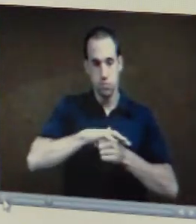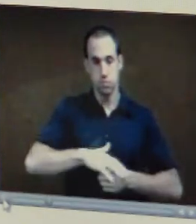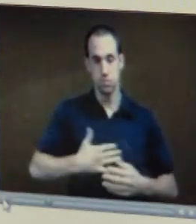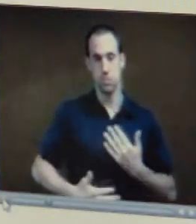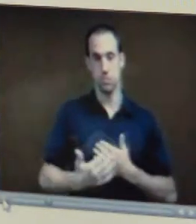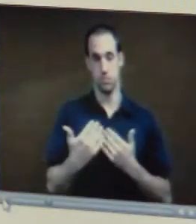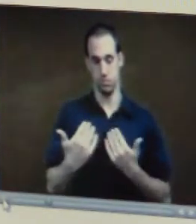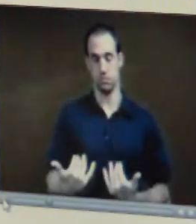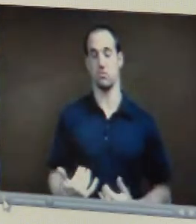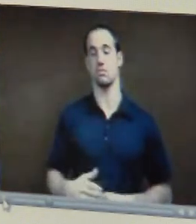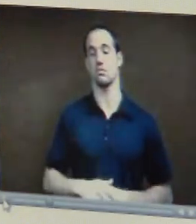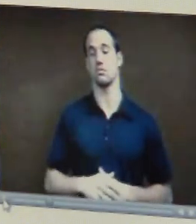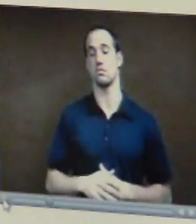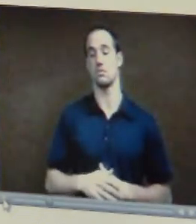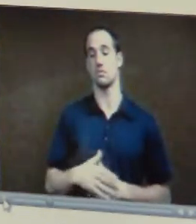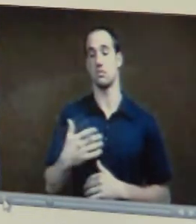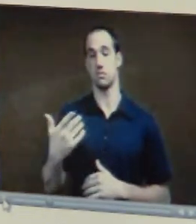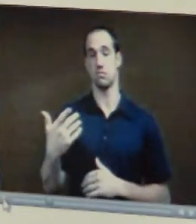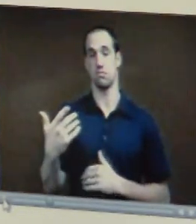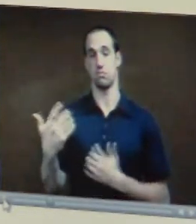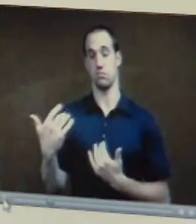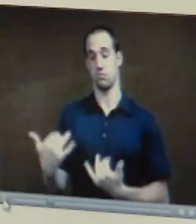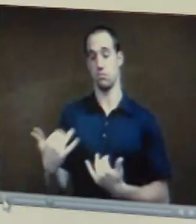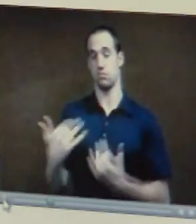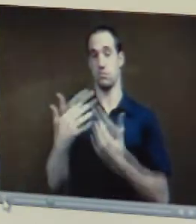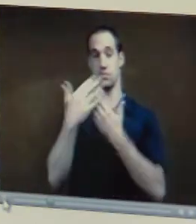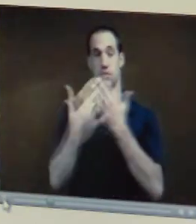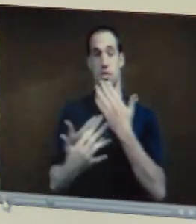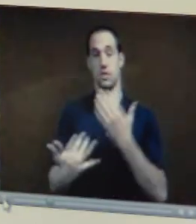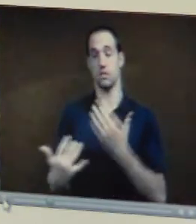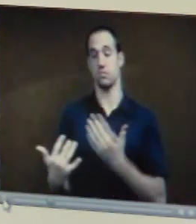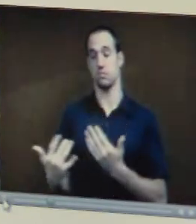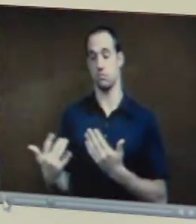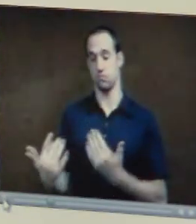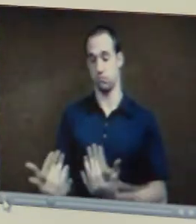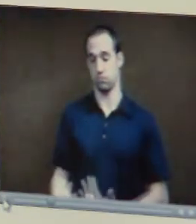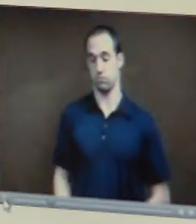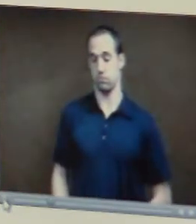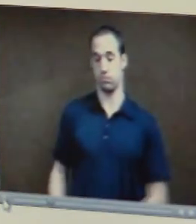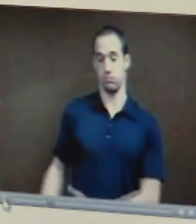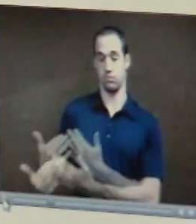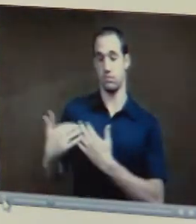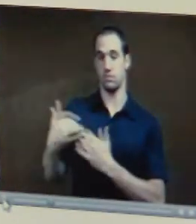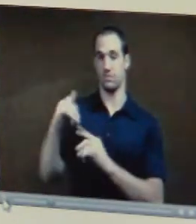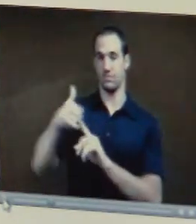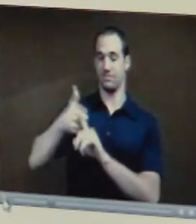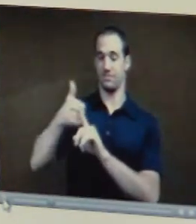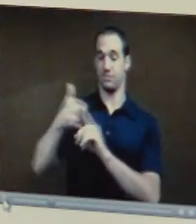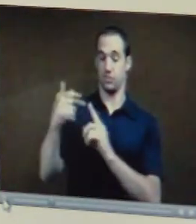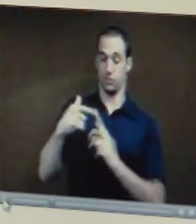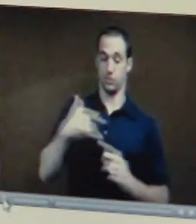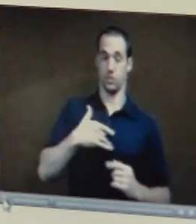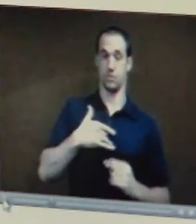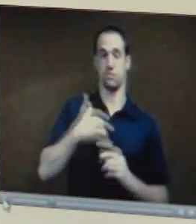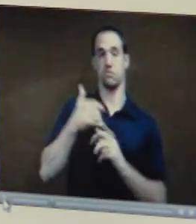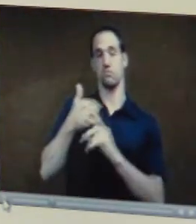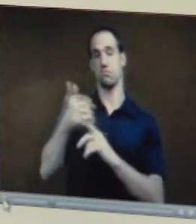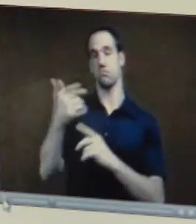So I'm going to discuss how the heart circulates the blood through the body.